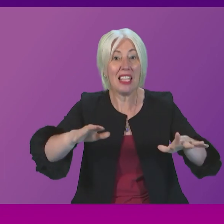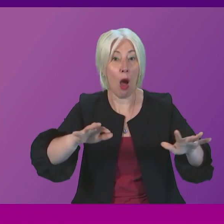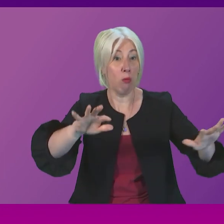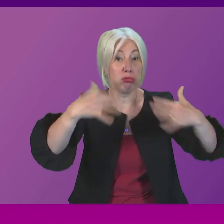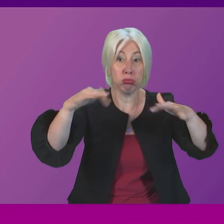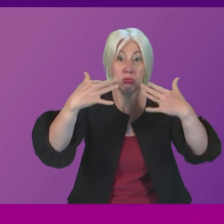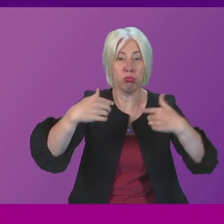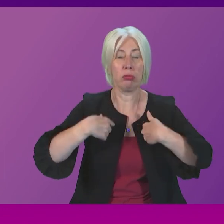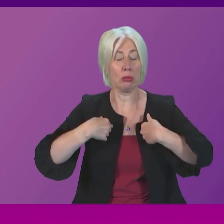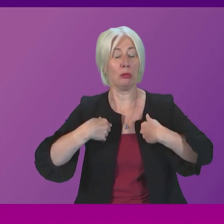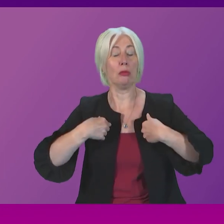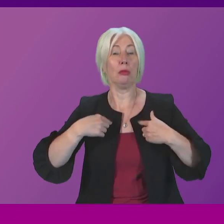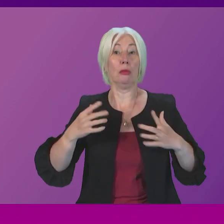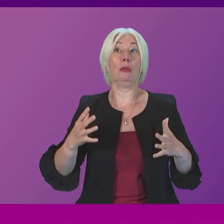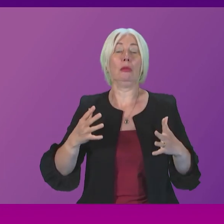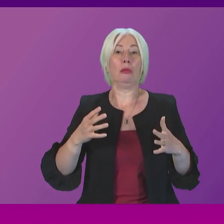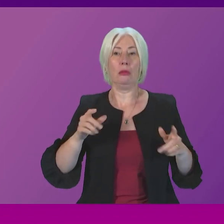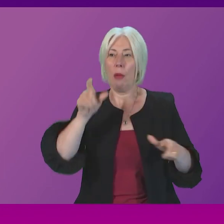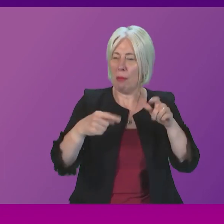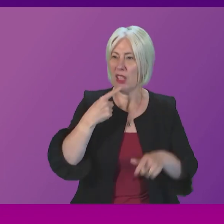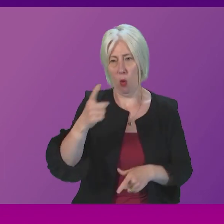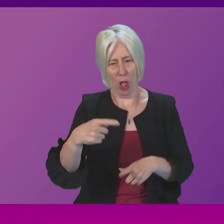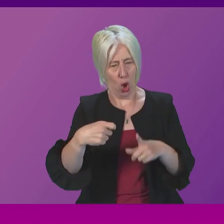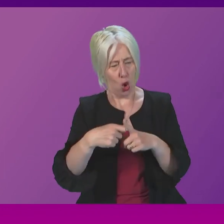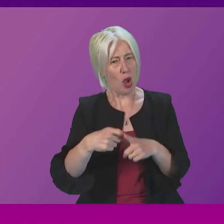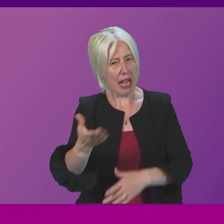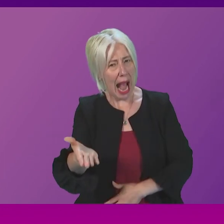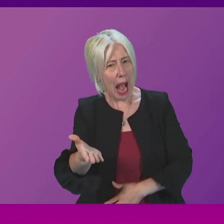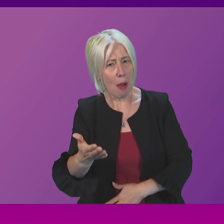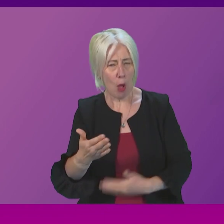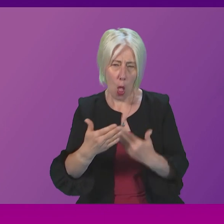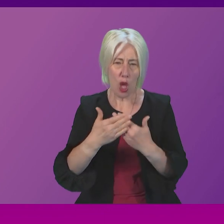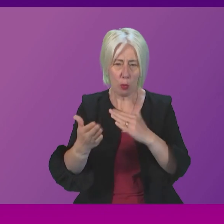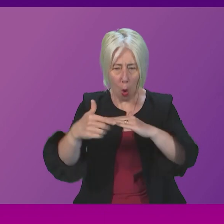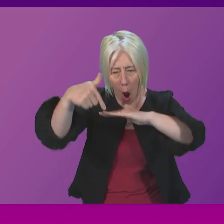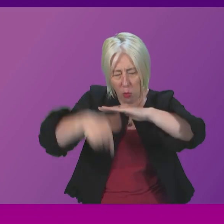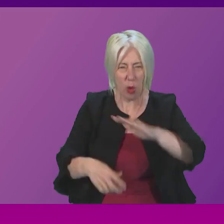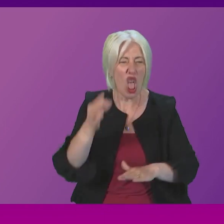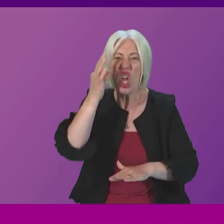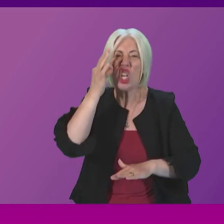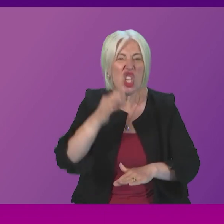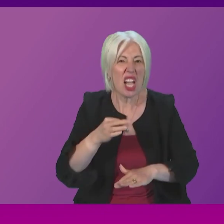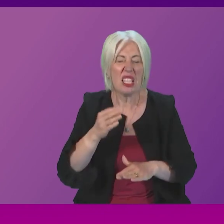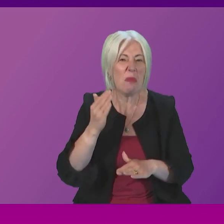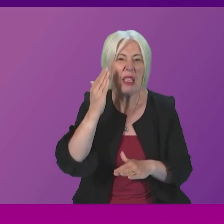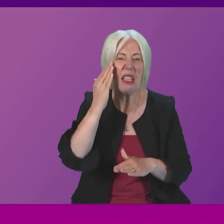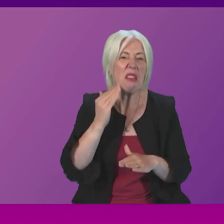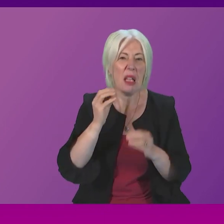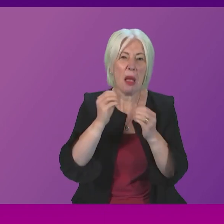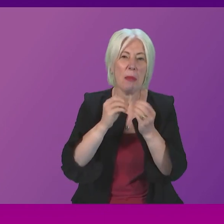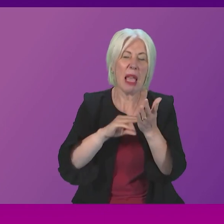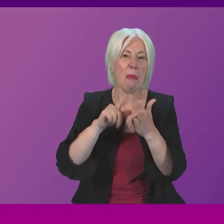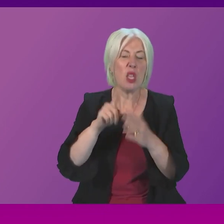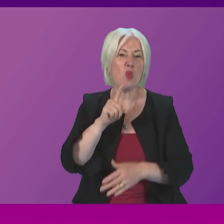around it and things, and people said, well, CoCab, you know, there's so much more to you than just being a BAME woman. And I